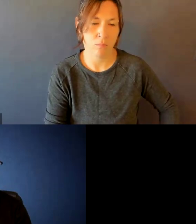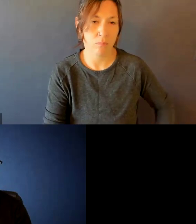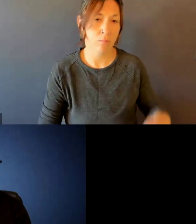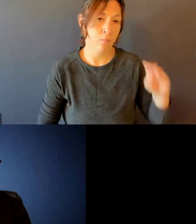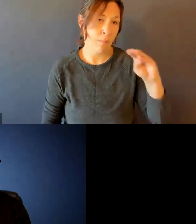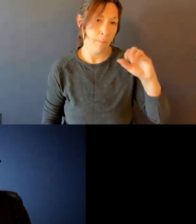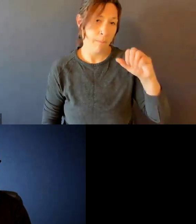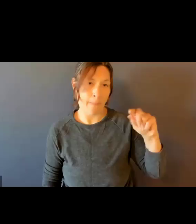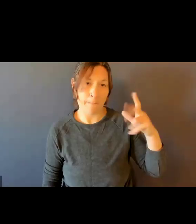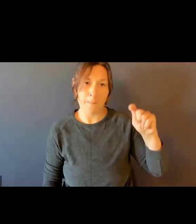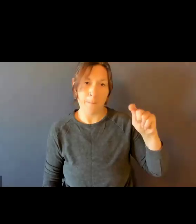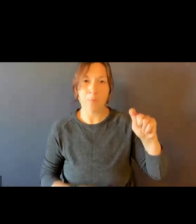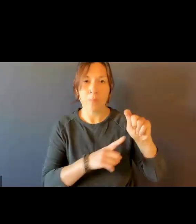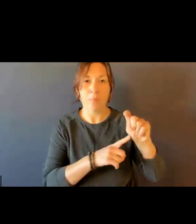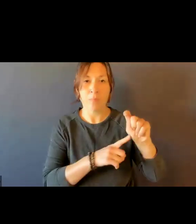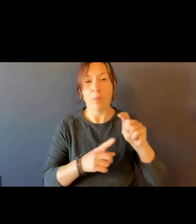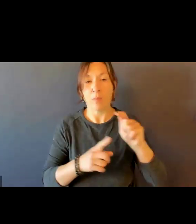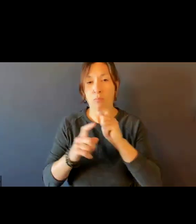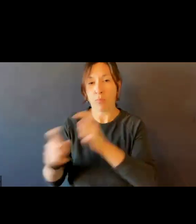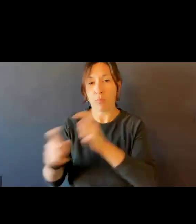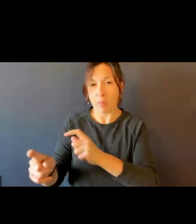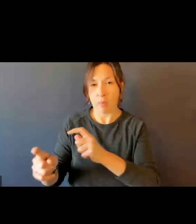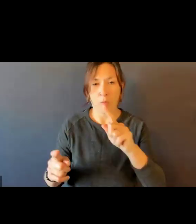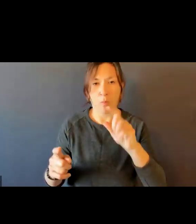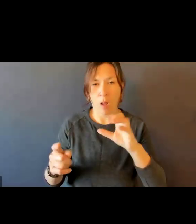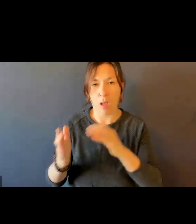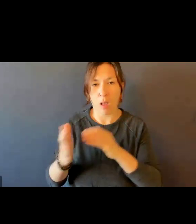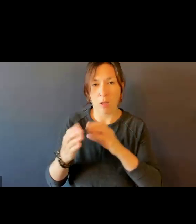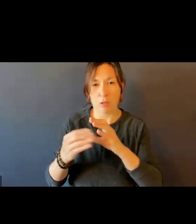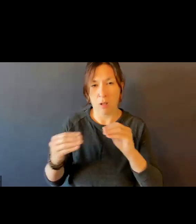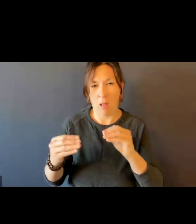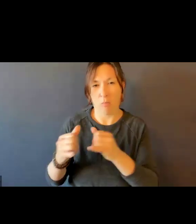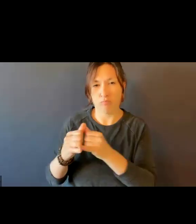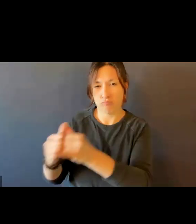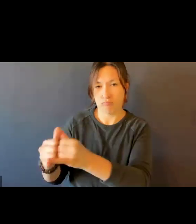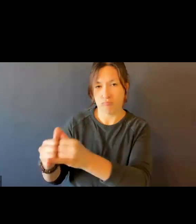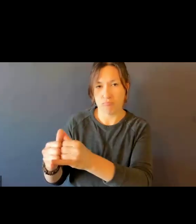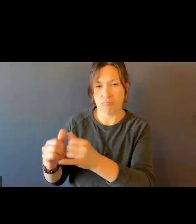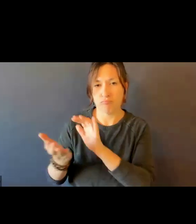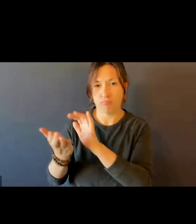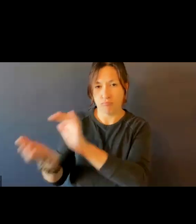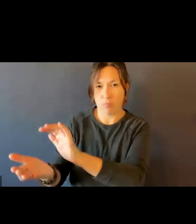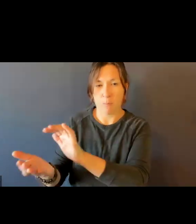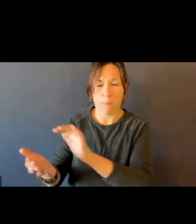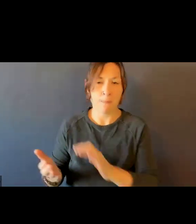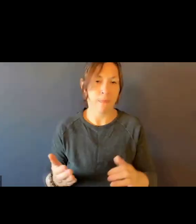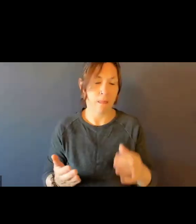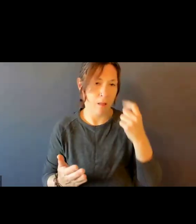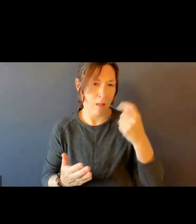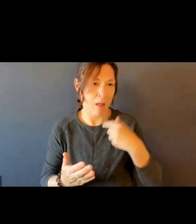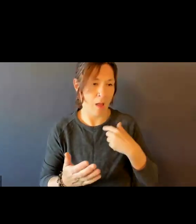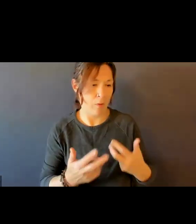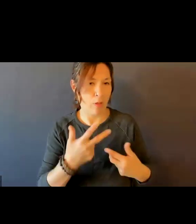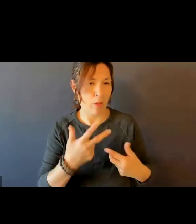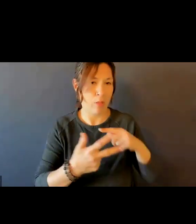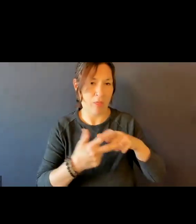with $100,000, with a $100,000 prize. They were selected from 3 finalists that